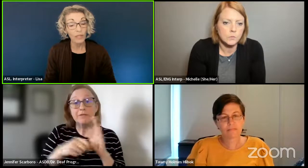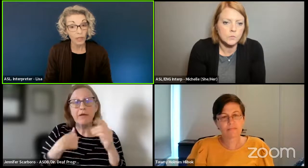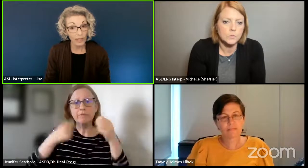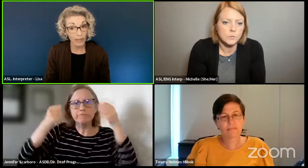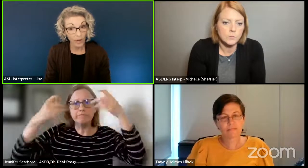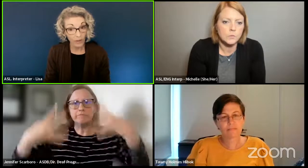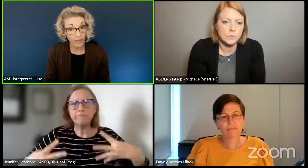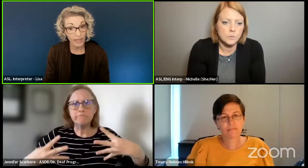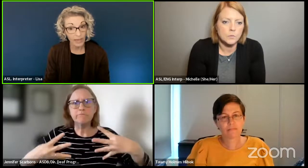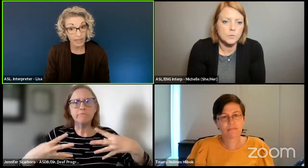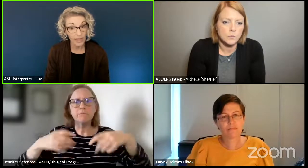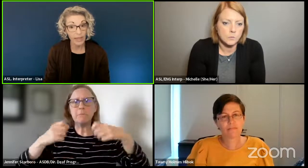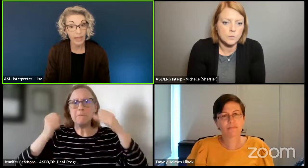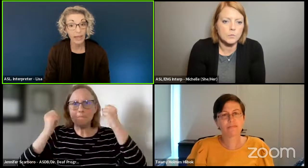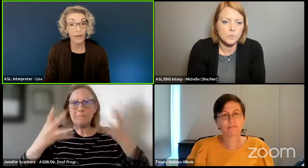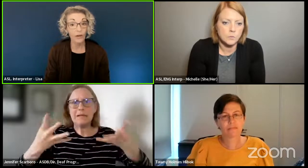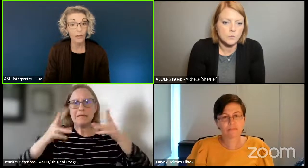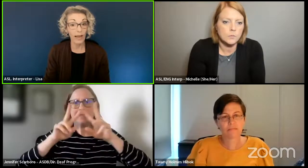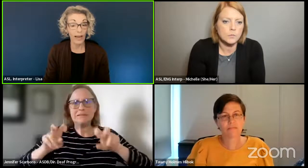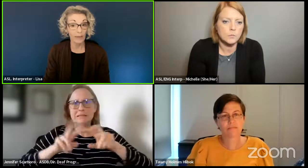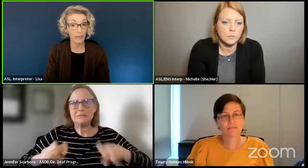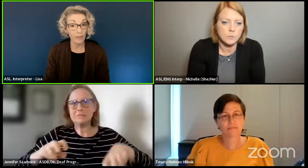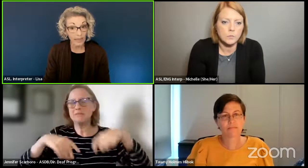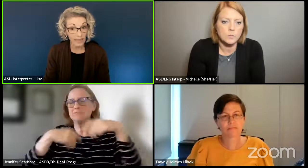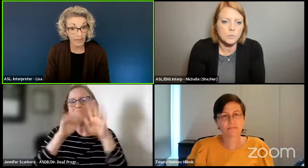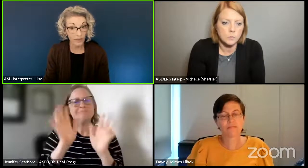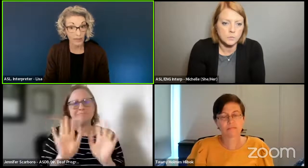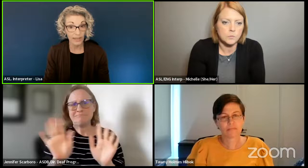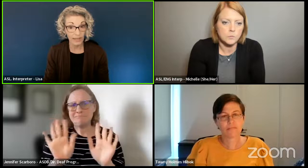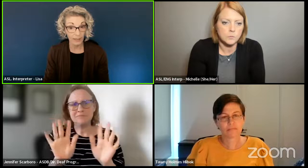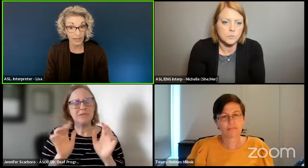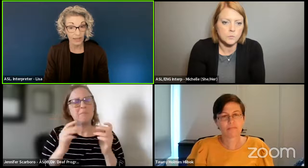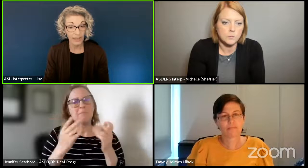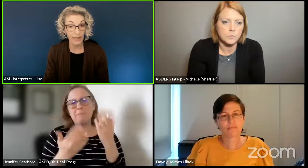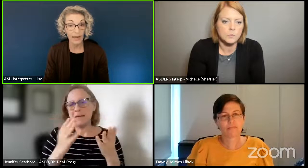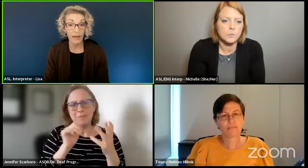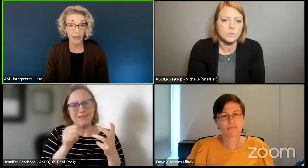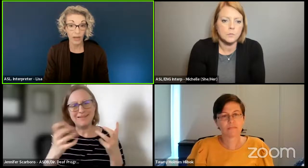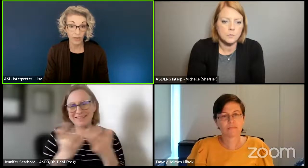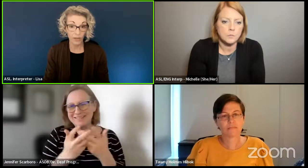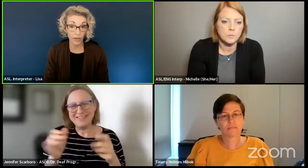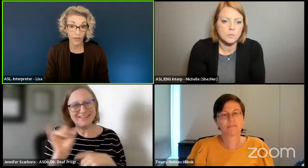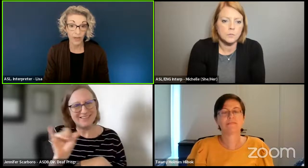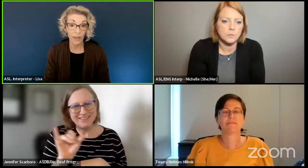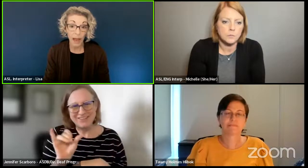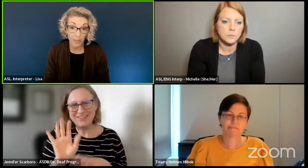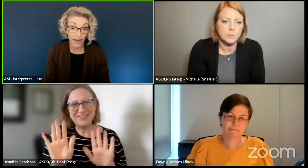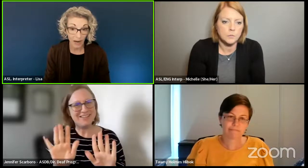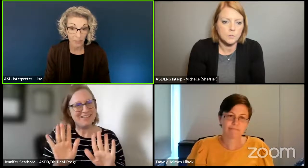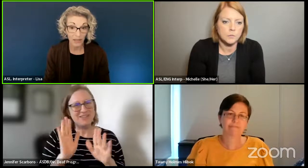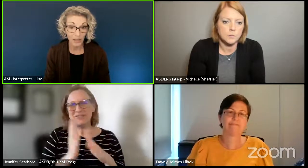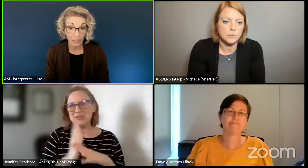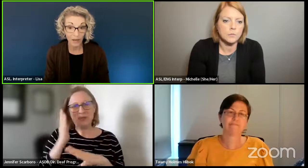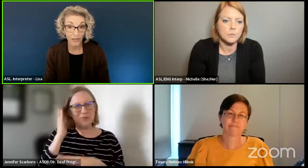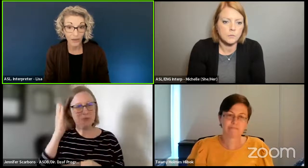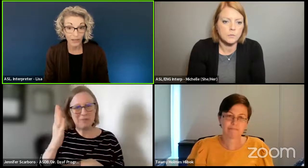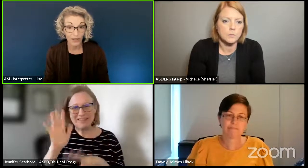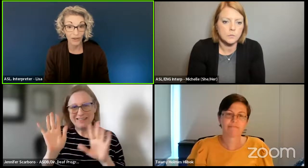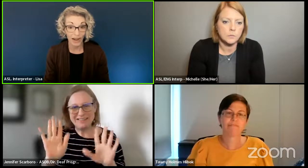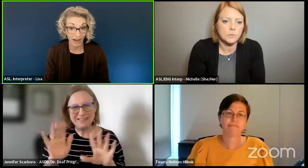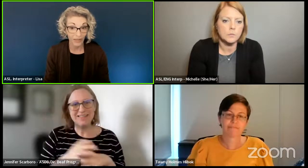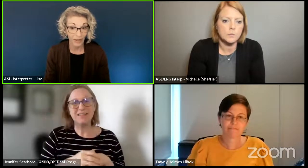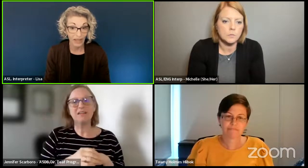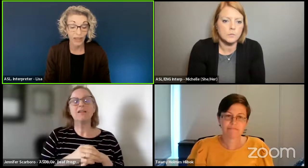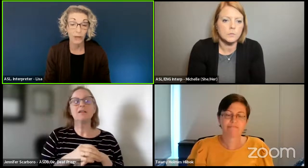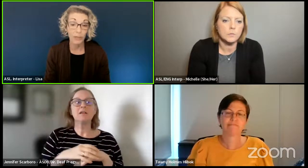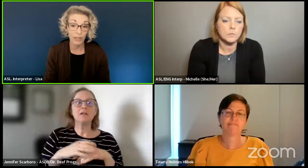We did look at some other states who had many different assessments, and we also thought that that might not be a good model for